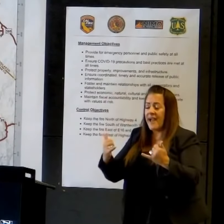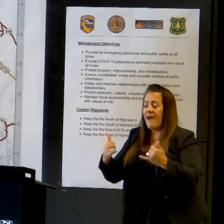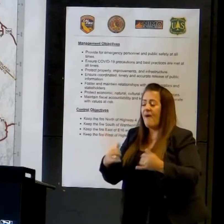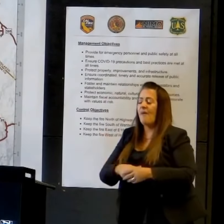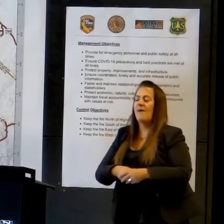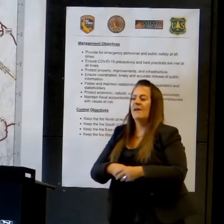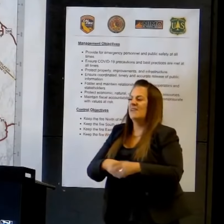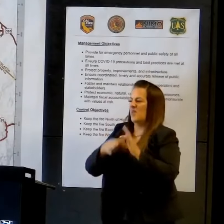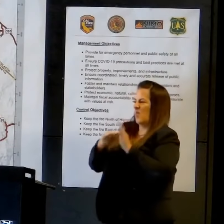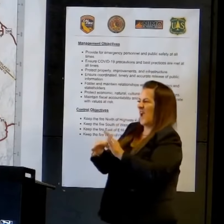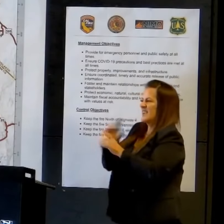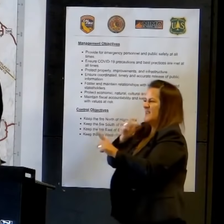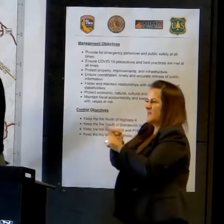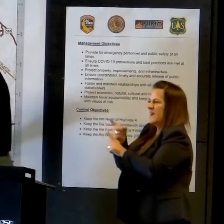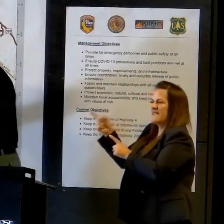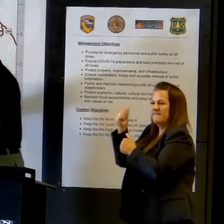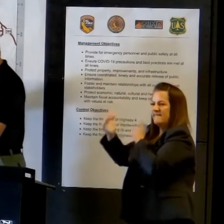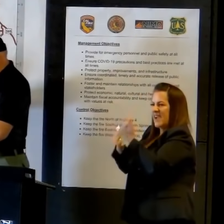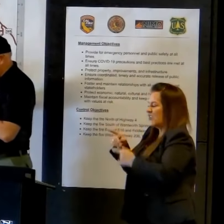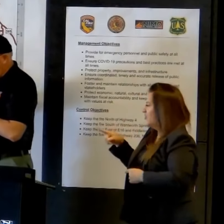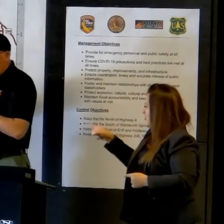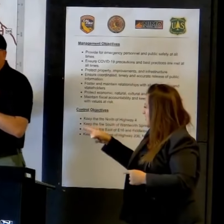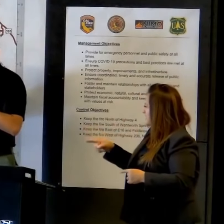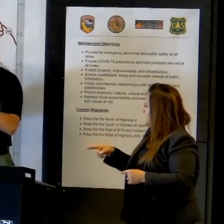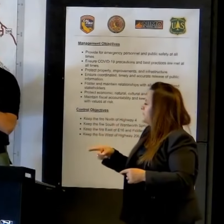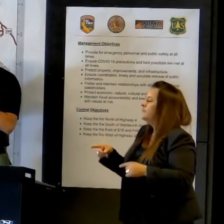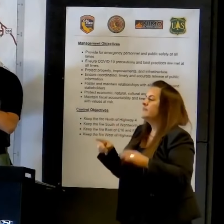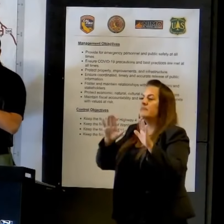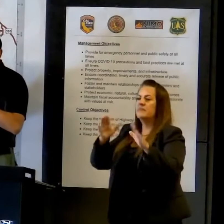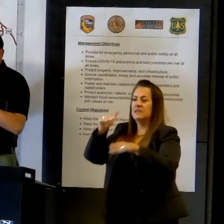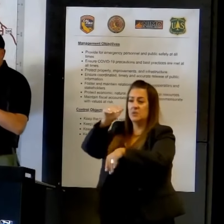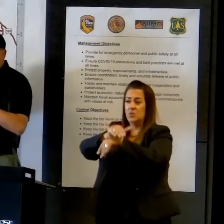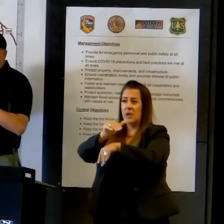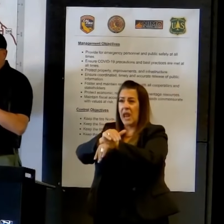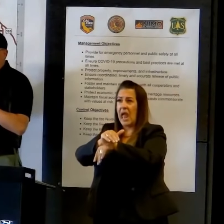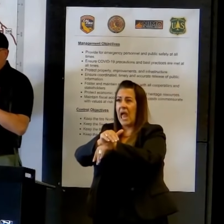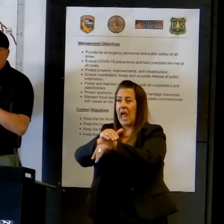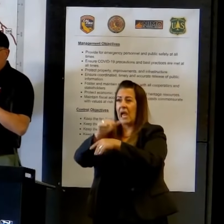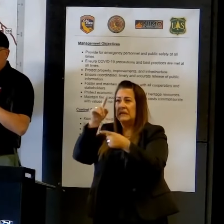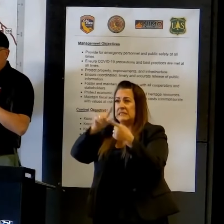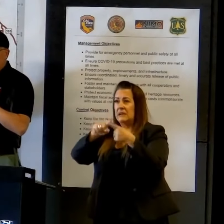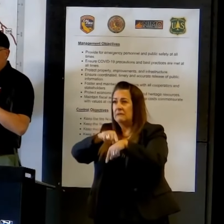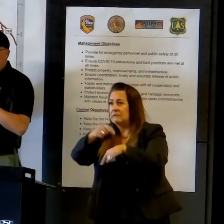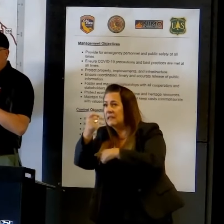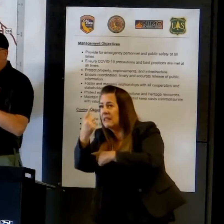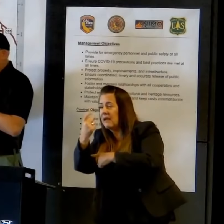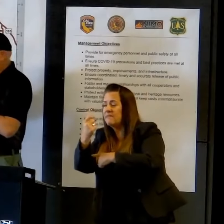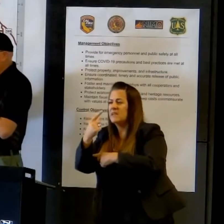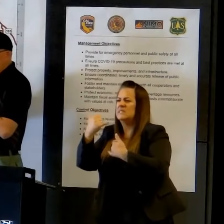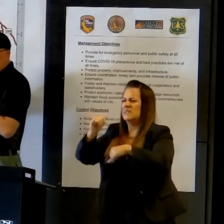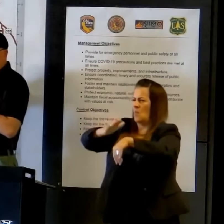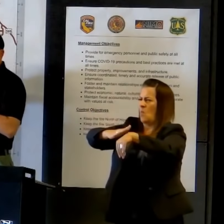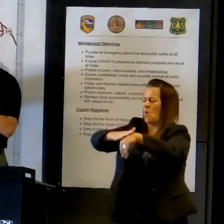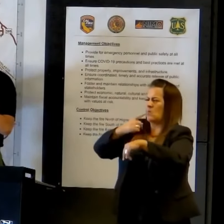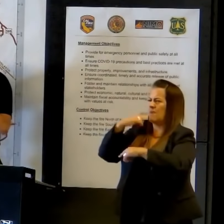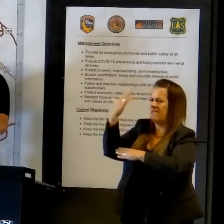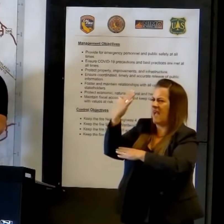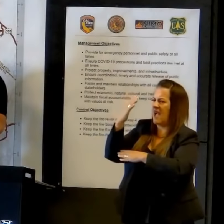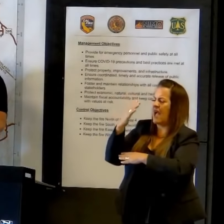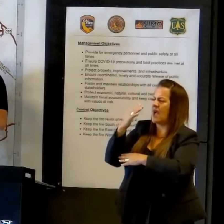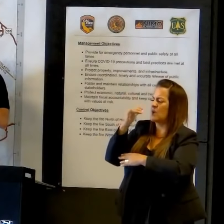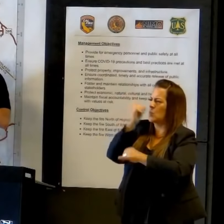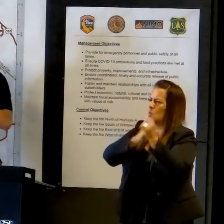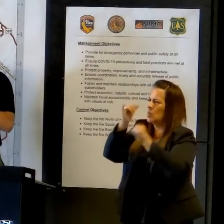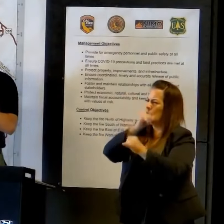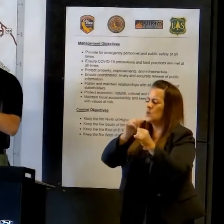here on this fire. We still, through tonight at 11 o'clock, we still have a red flag warning in effect for the fire